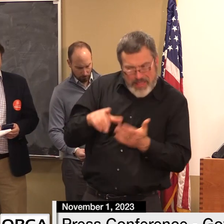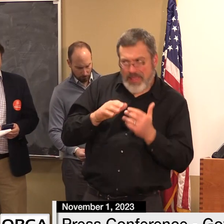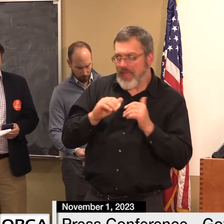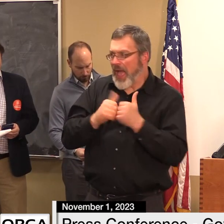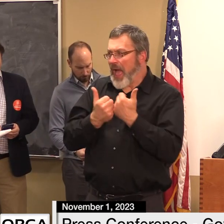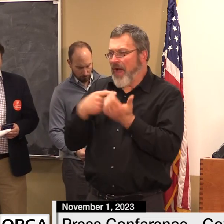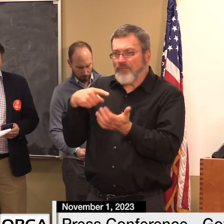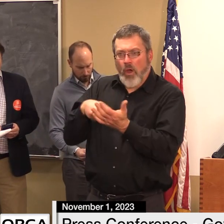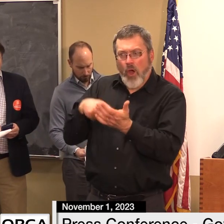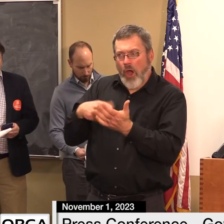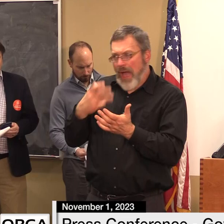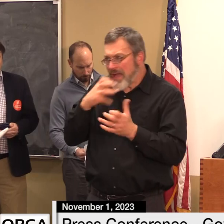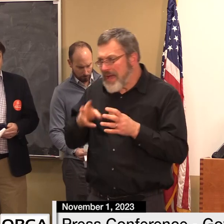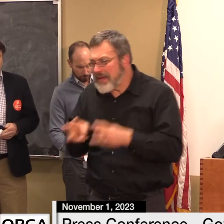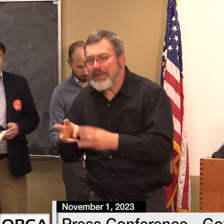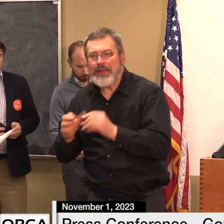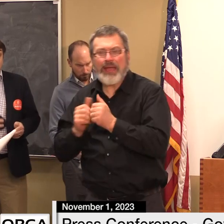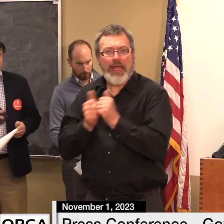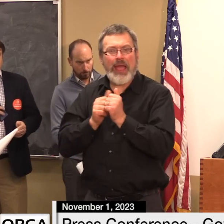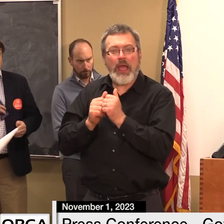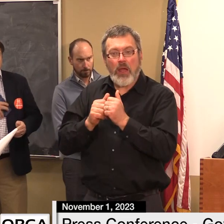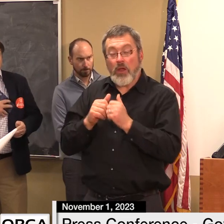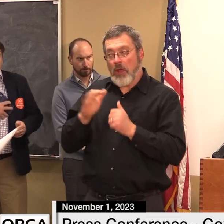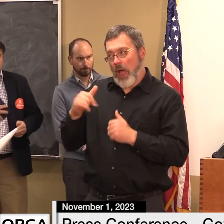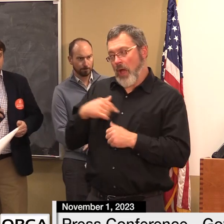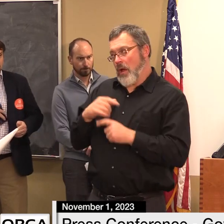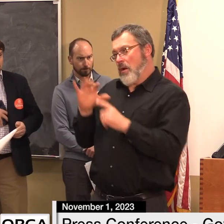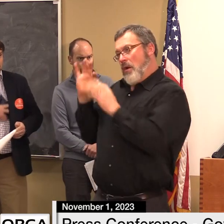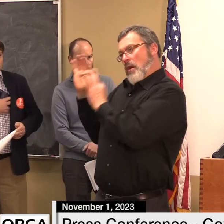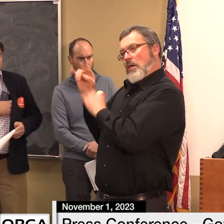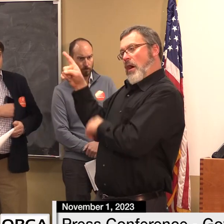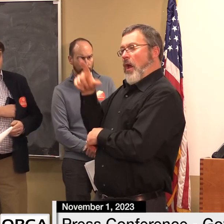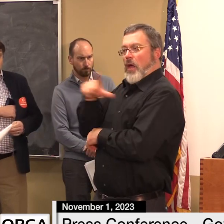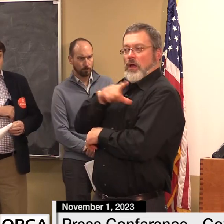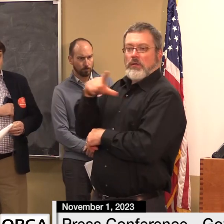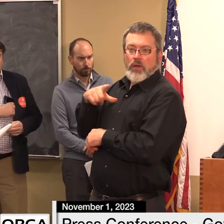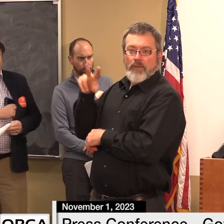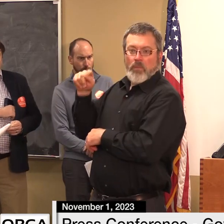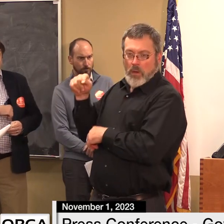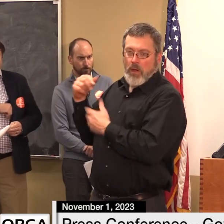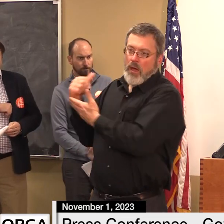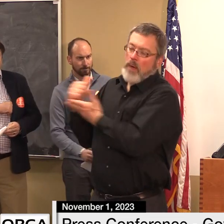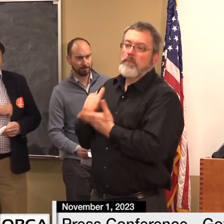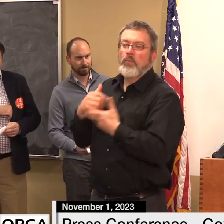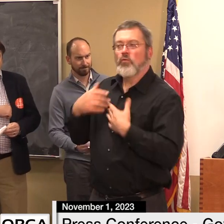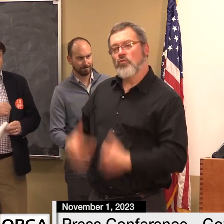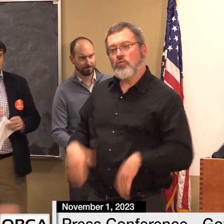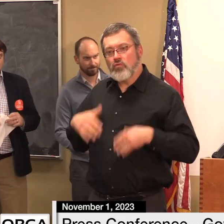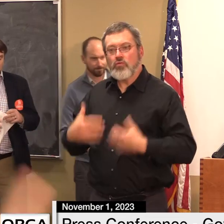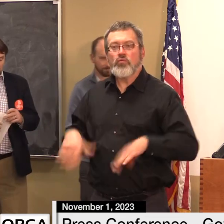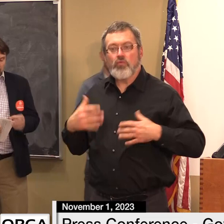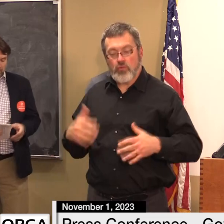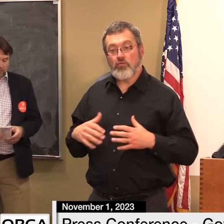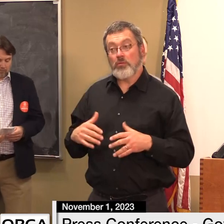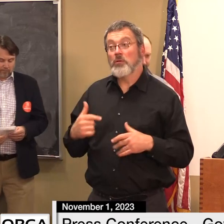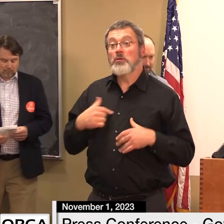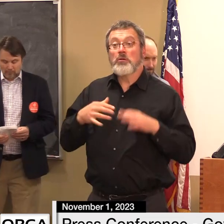their work to secure the funding that we need here in Vermont. So with that, I'll now turn it over to